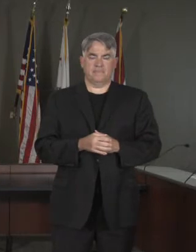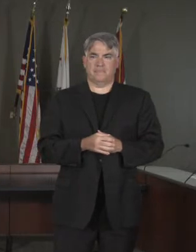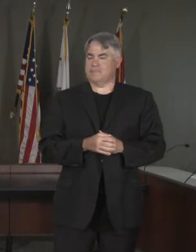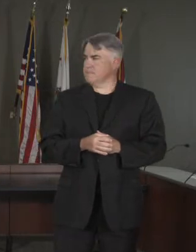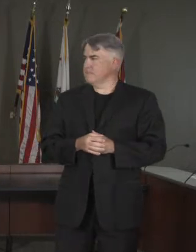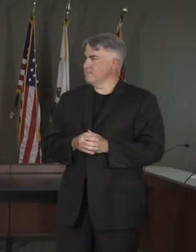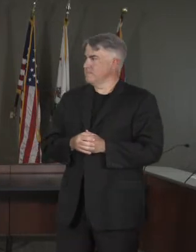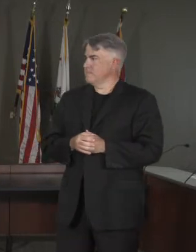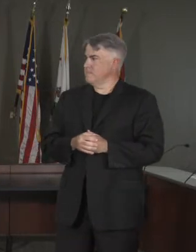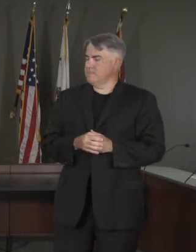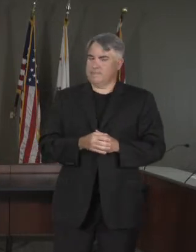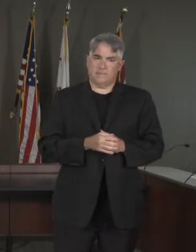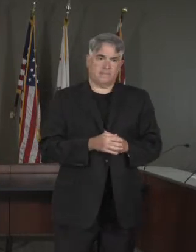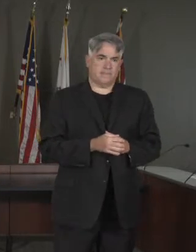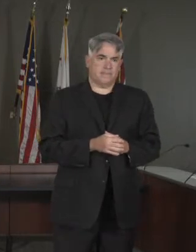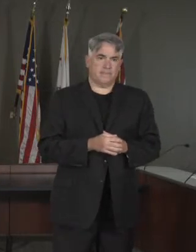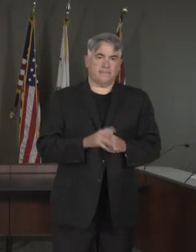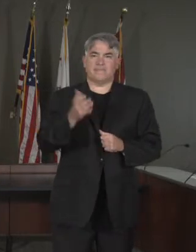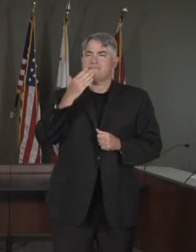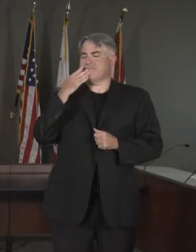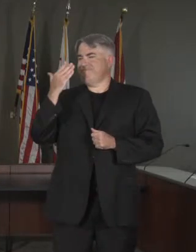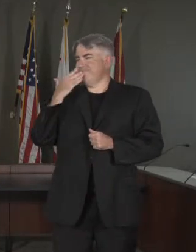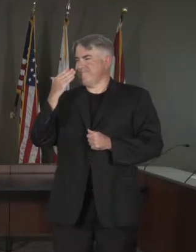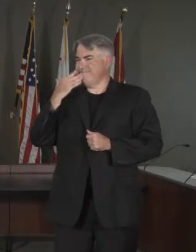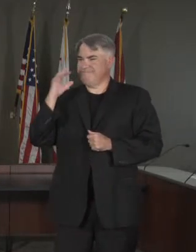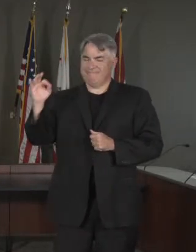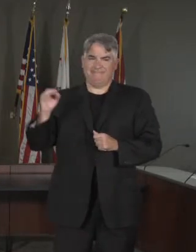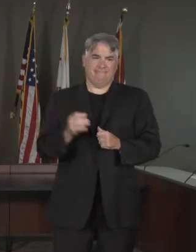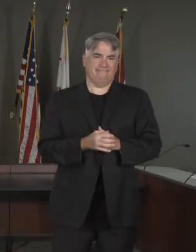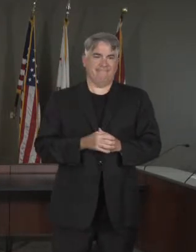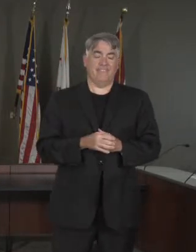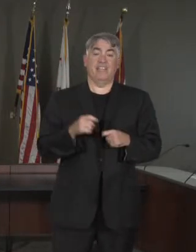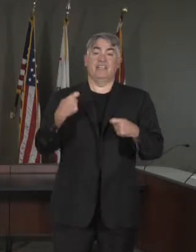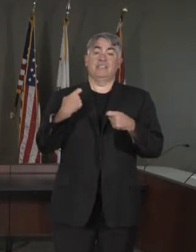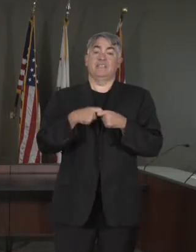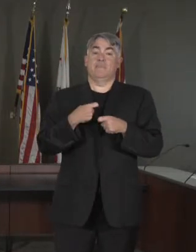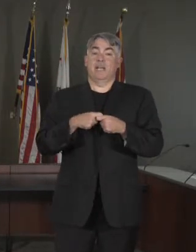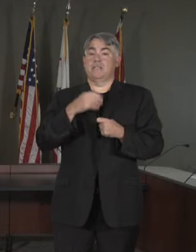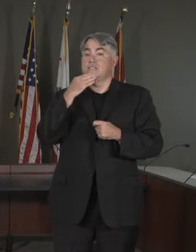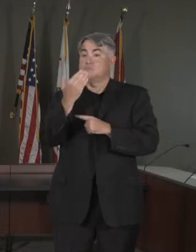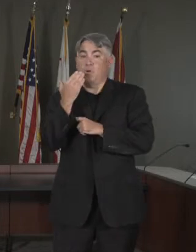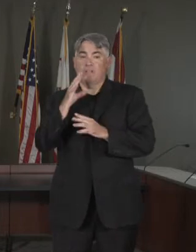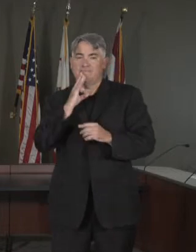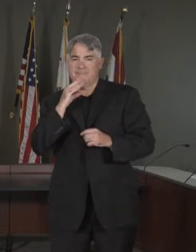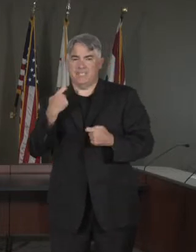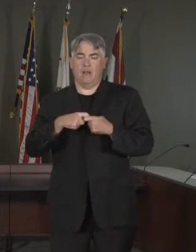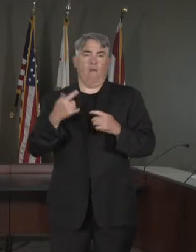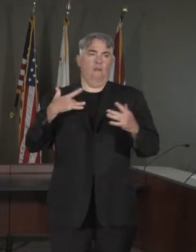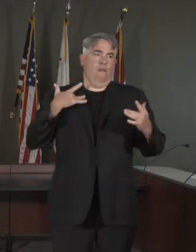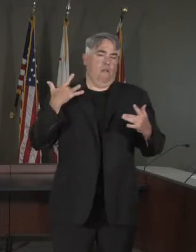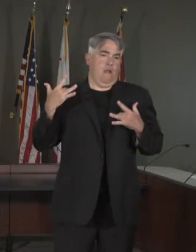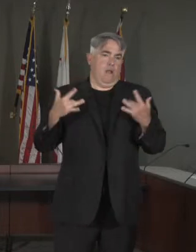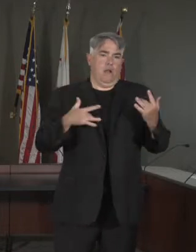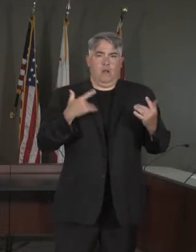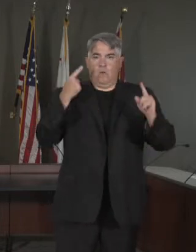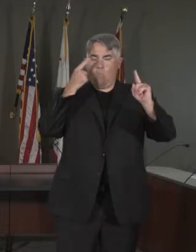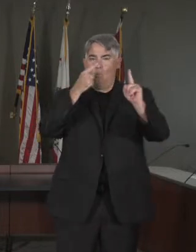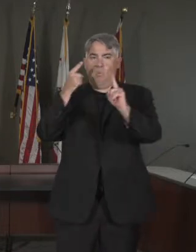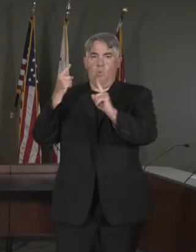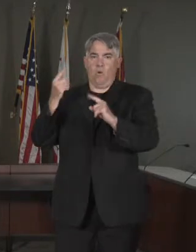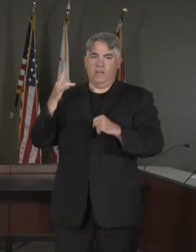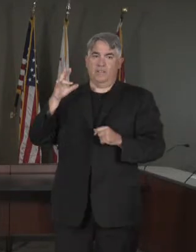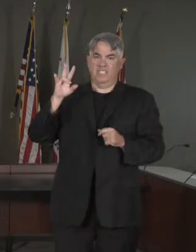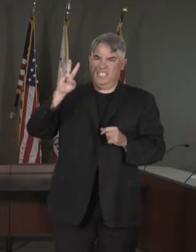Thank you, Chair Fletcher. Buenos dias. I am excited to know that we're getting closer to our goal of vaccinating 75% of San Diego